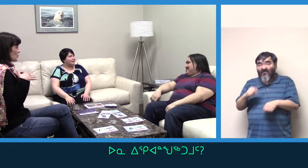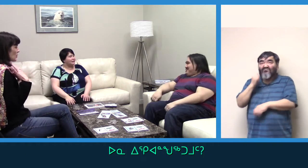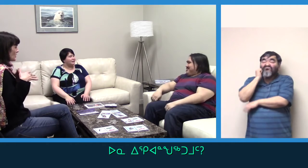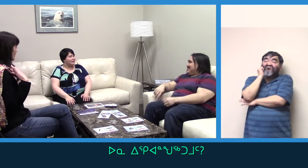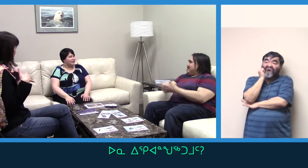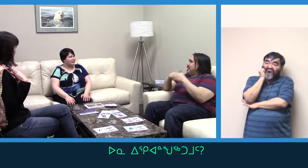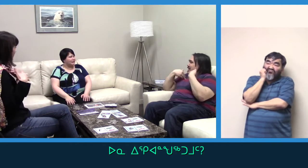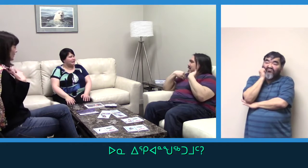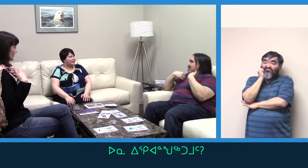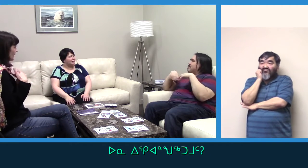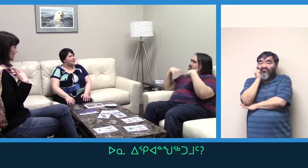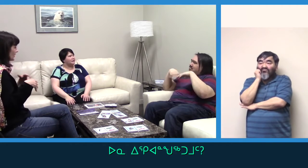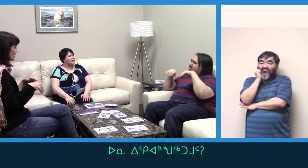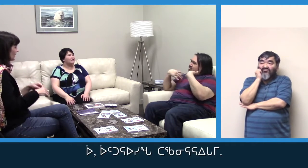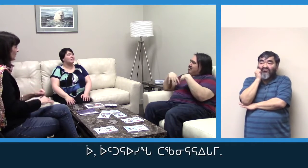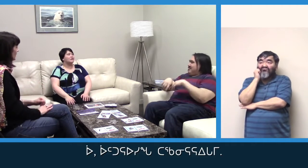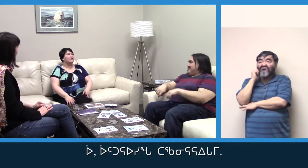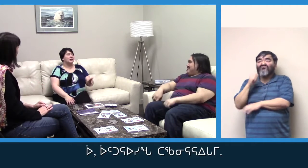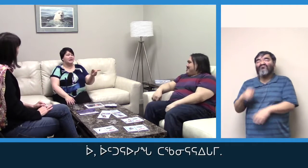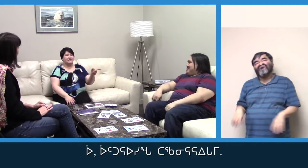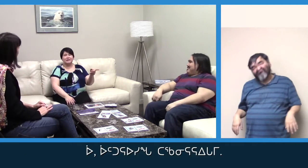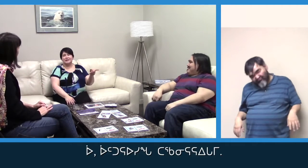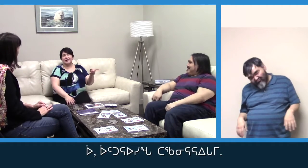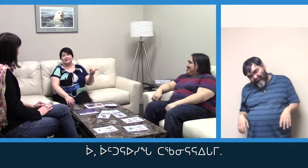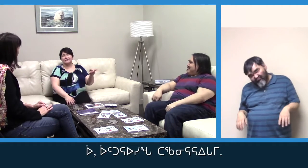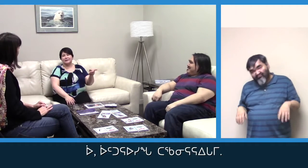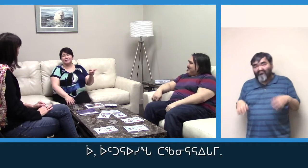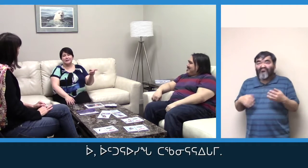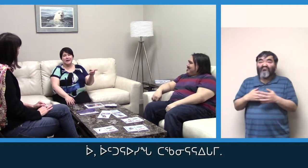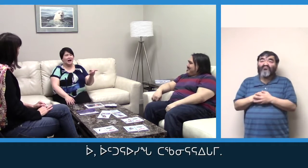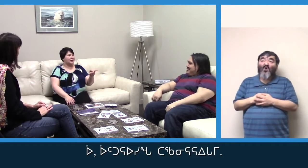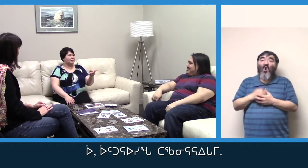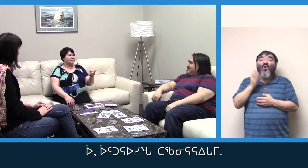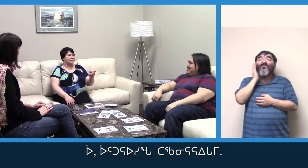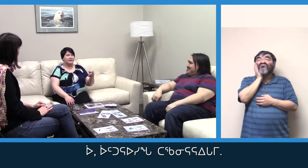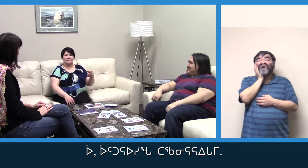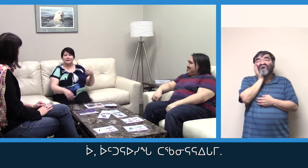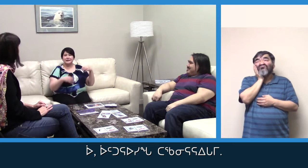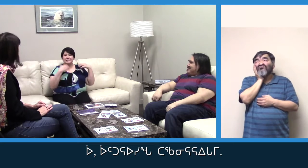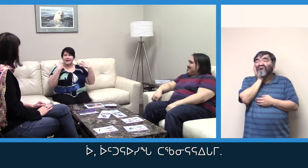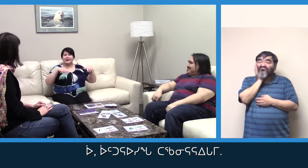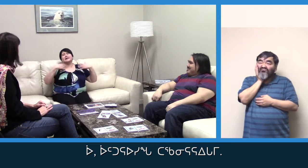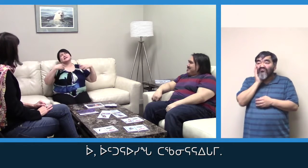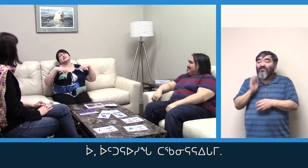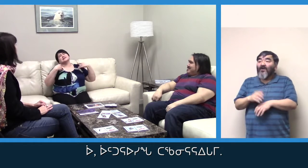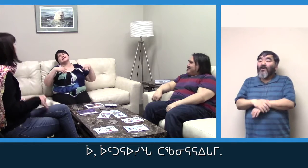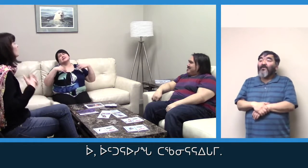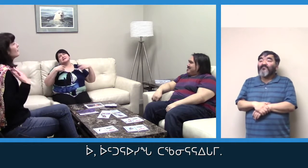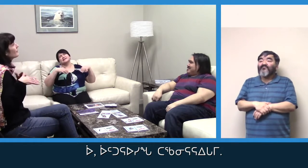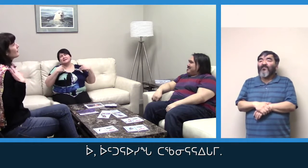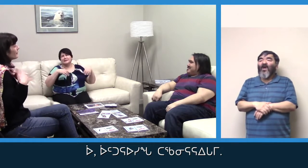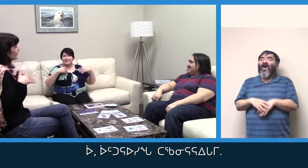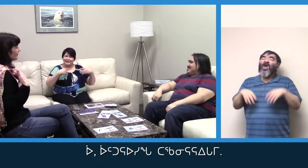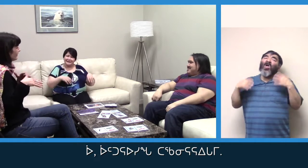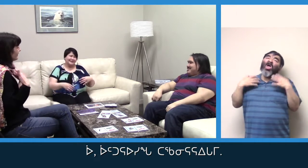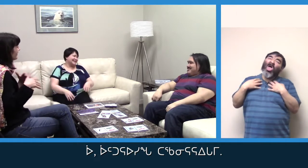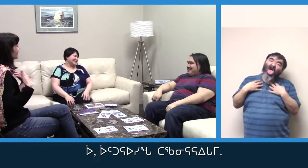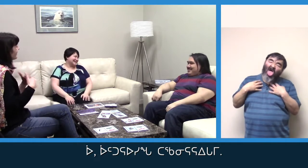Is that bored? Oh, her sign for tired is like this.